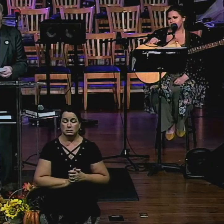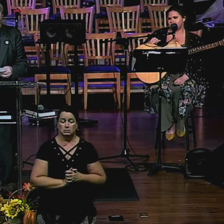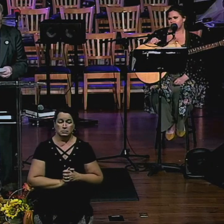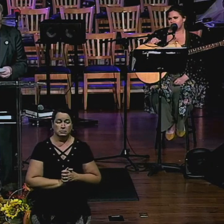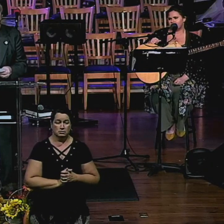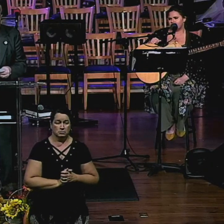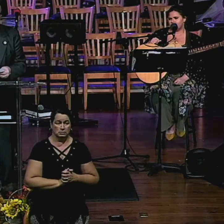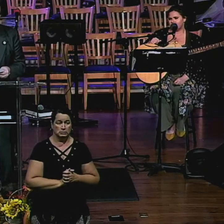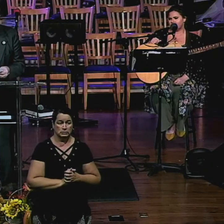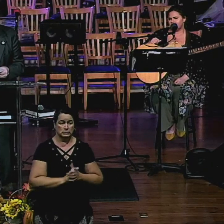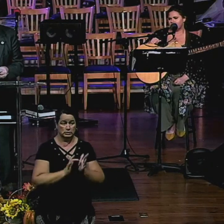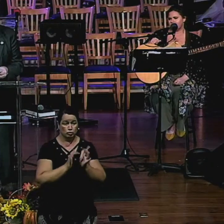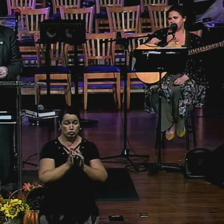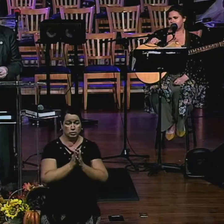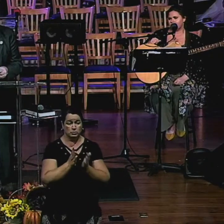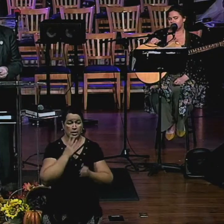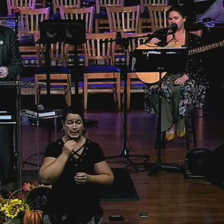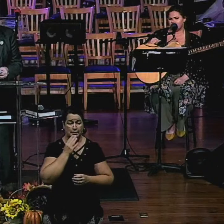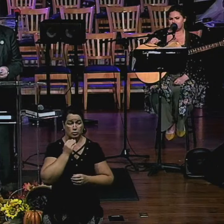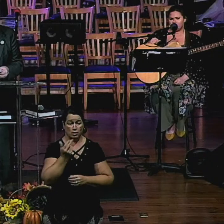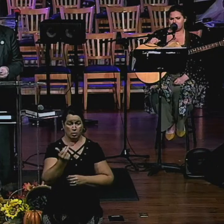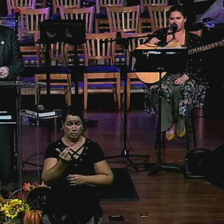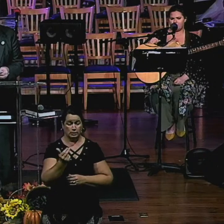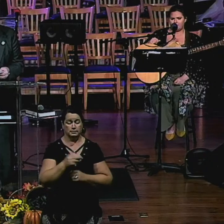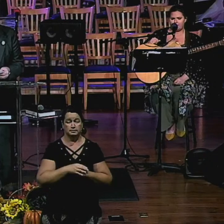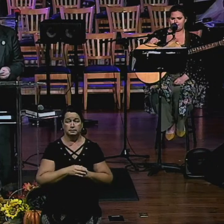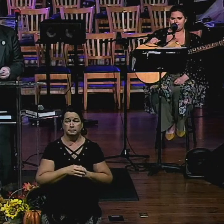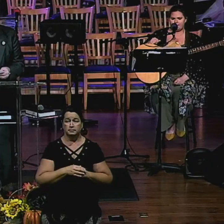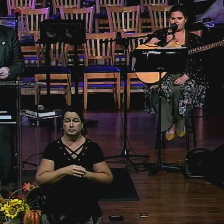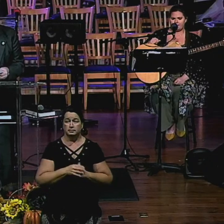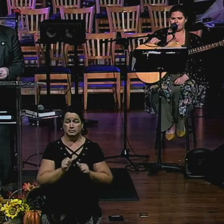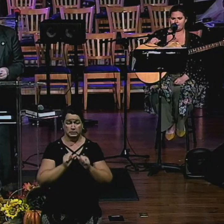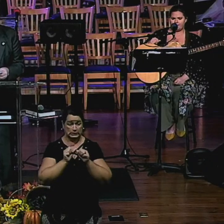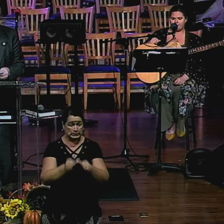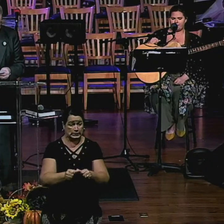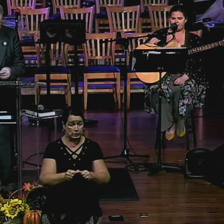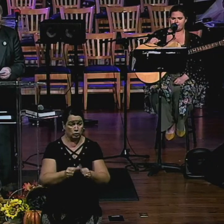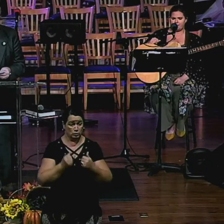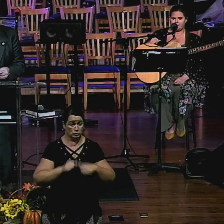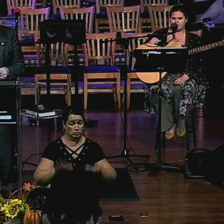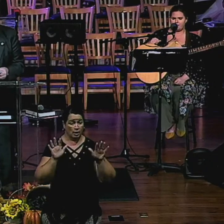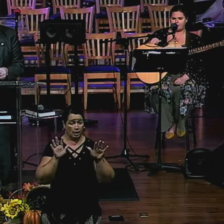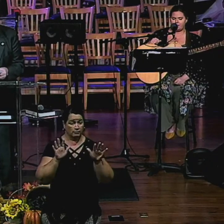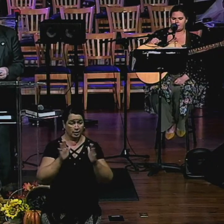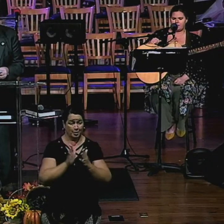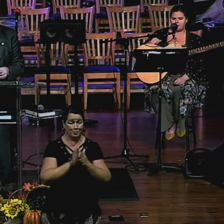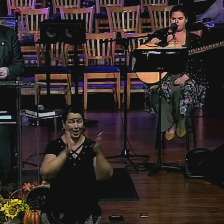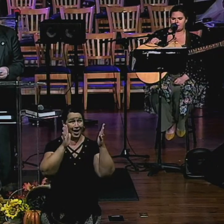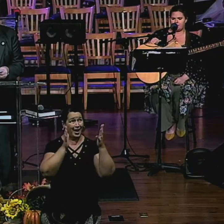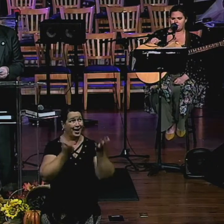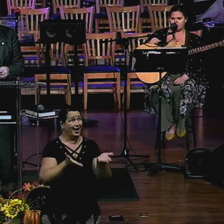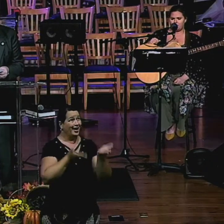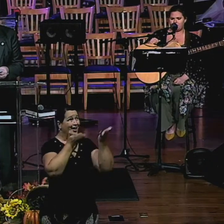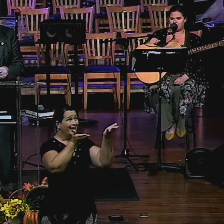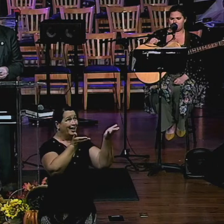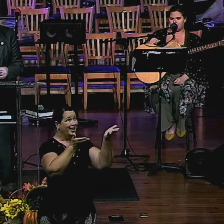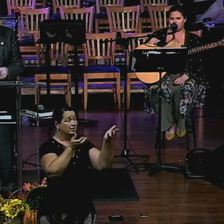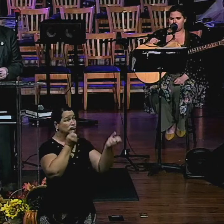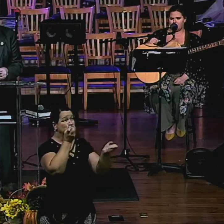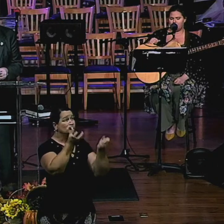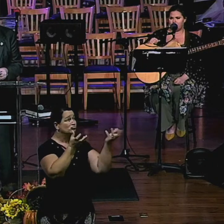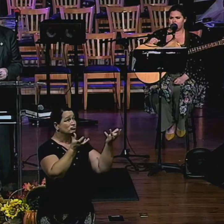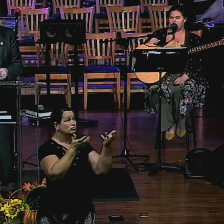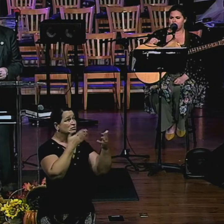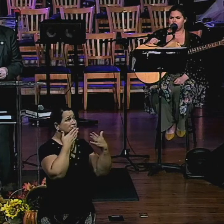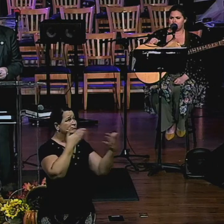scripture, Hebrews 13. Therefore, by him, let us continually offer the sacrifice of praise to God, that is the fruit of our lips, giving thanks